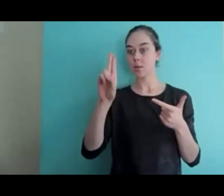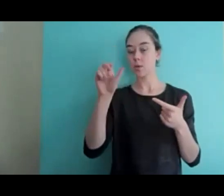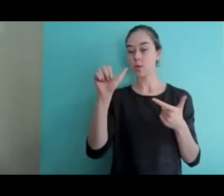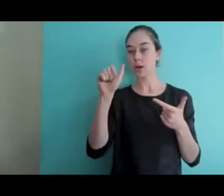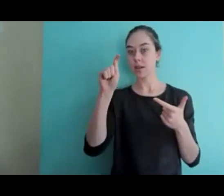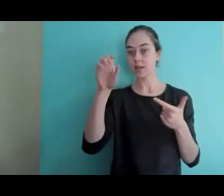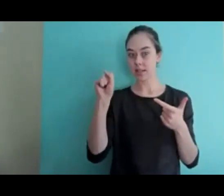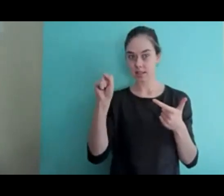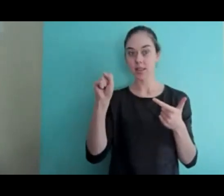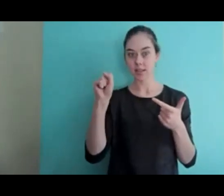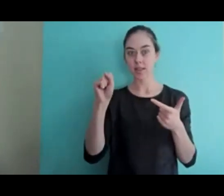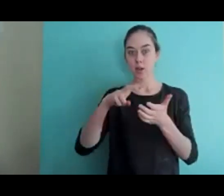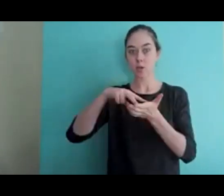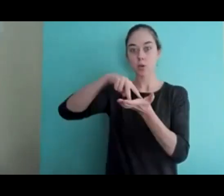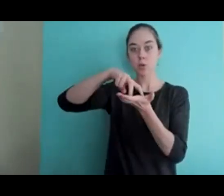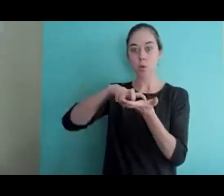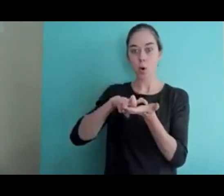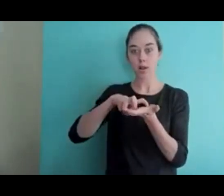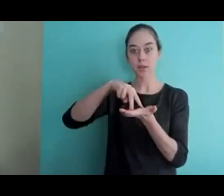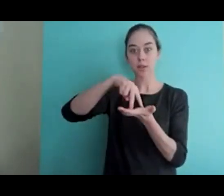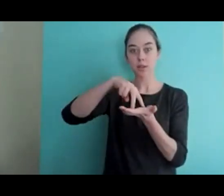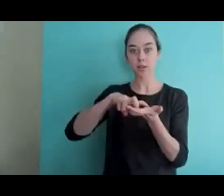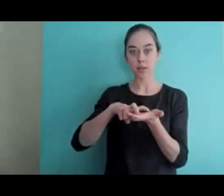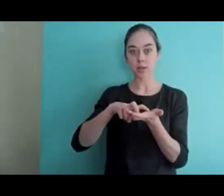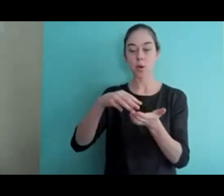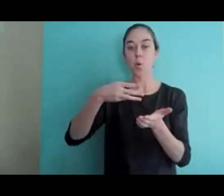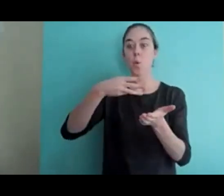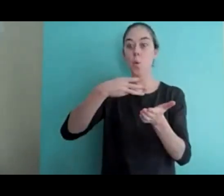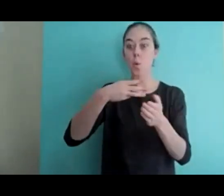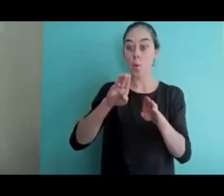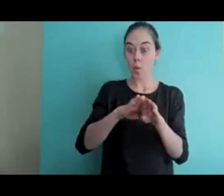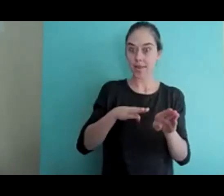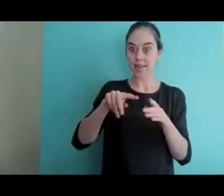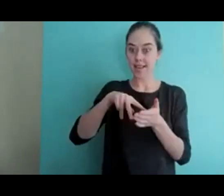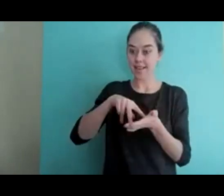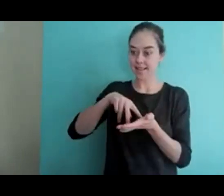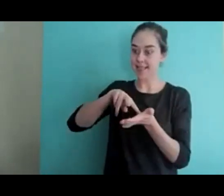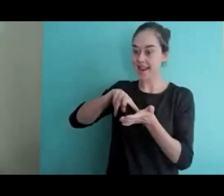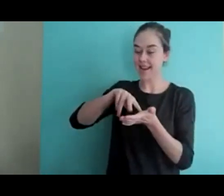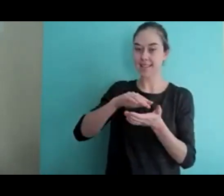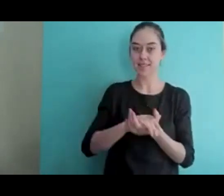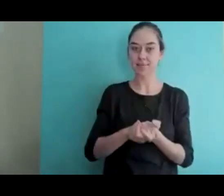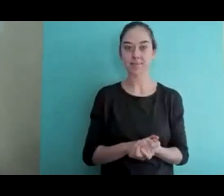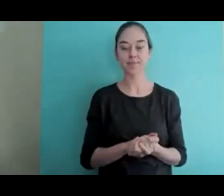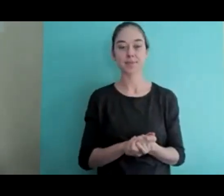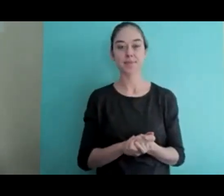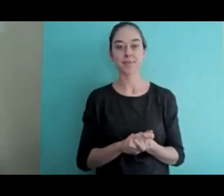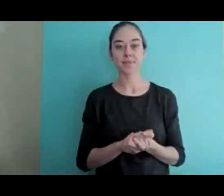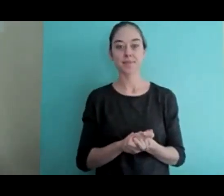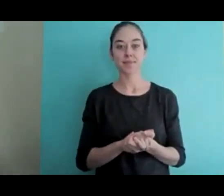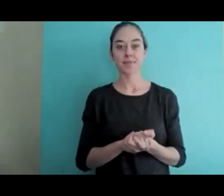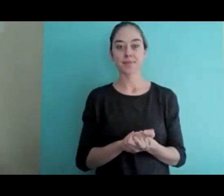bottles. Squats with a leg raise. Squats with a leg